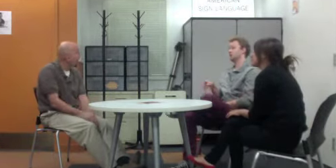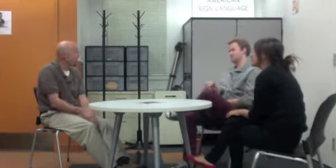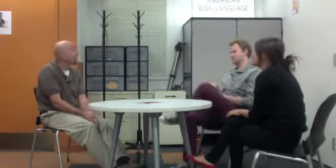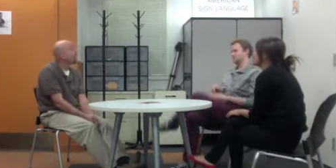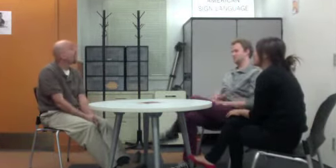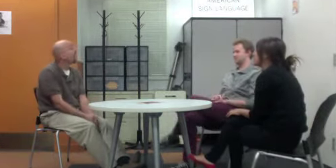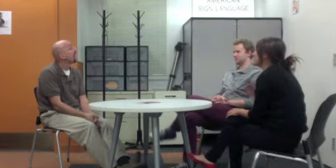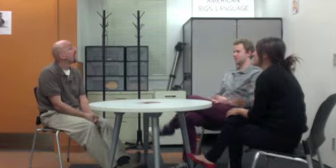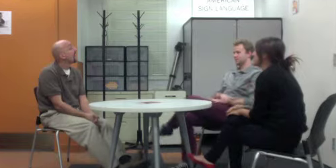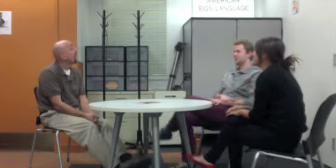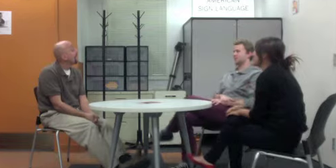Oh, really?